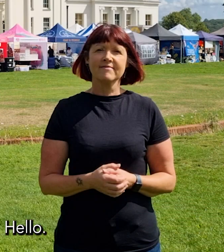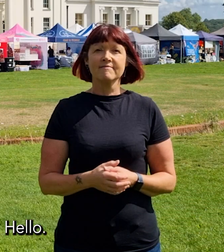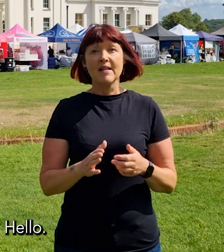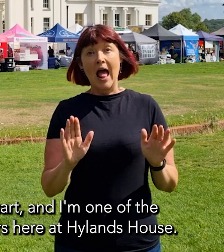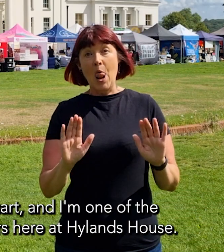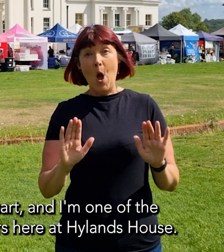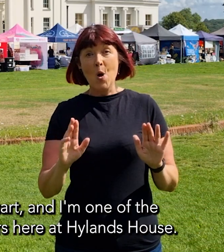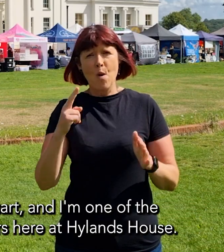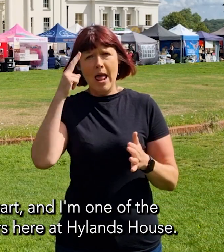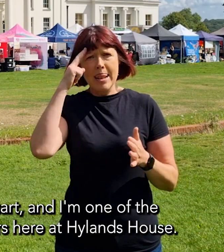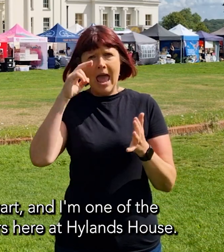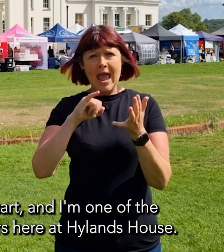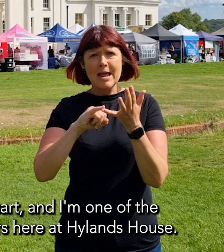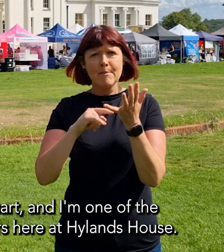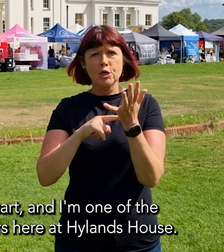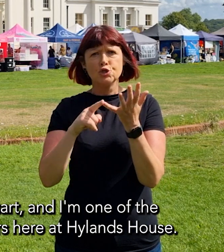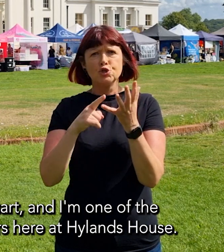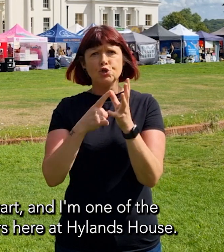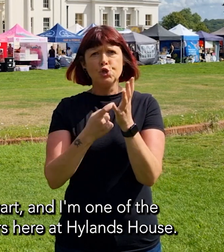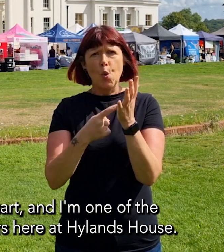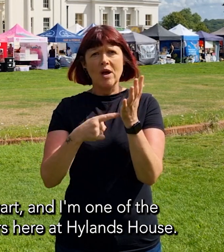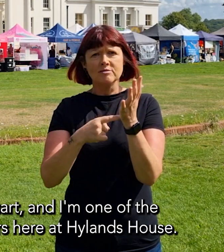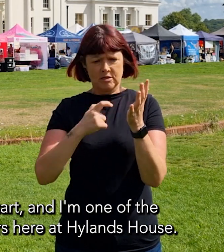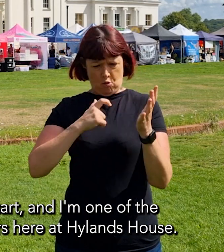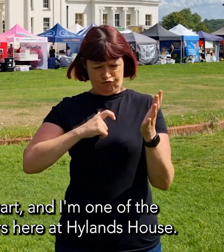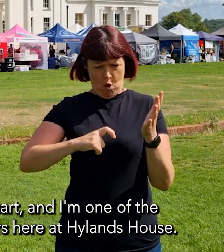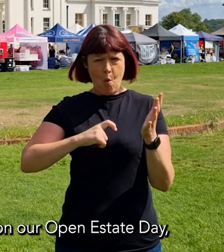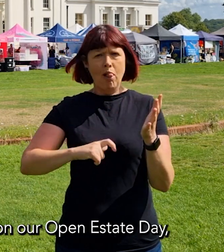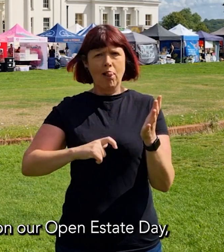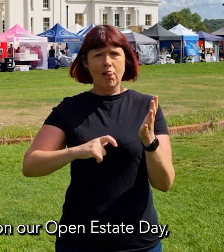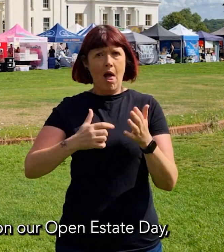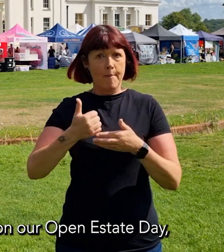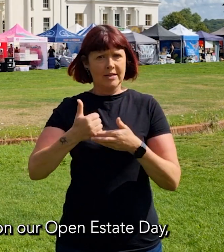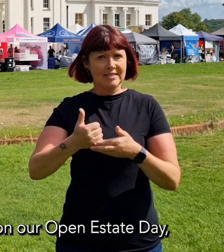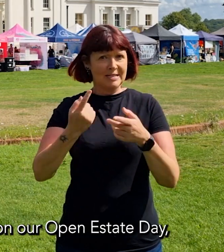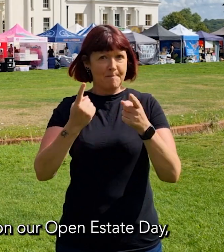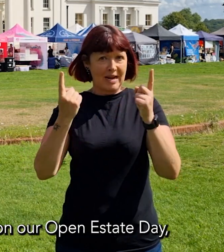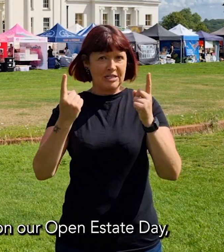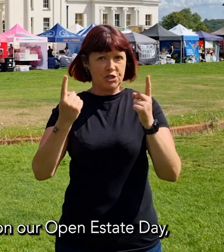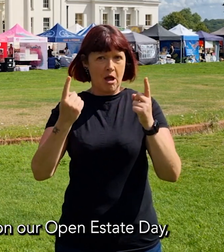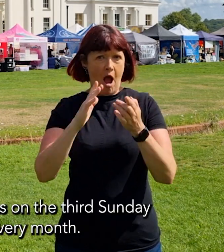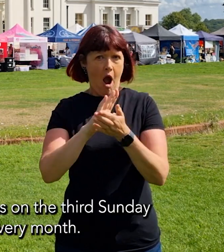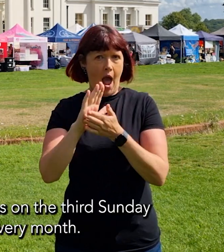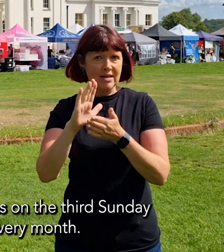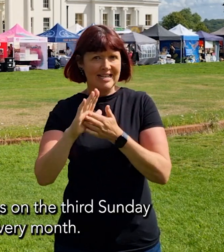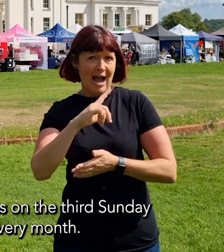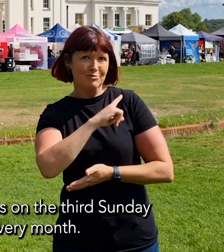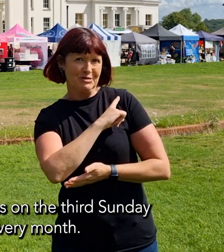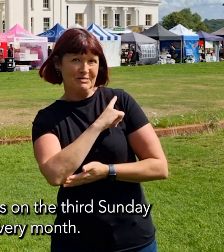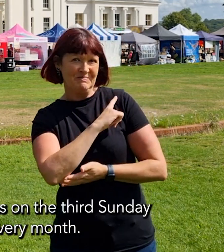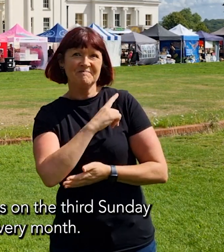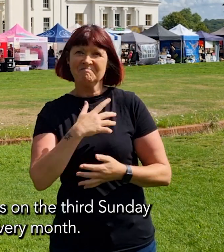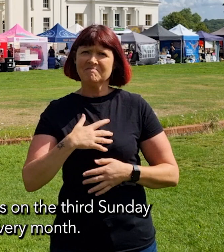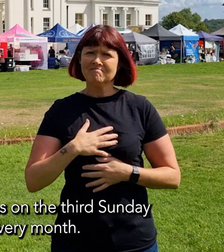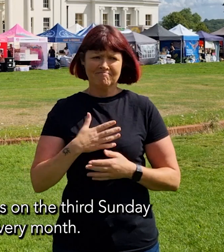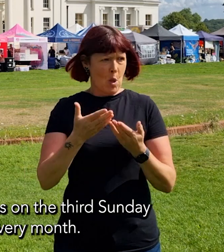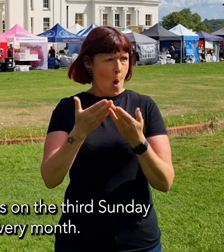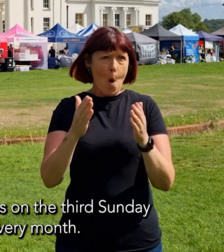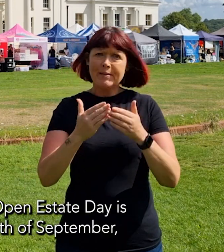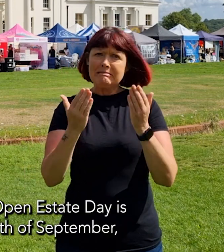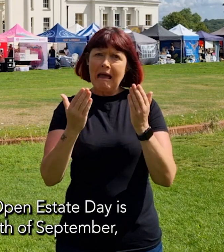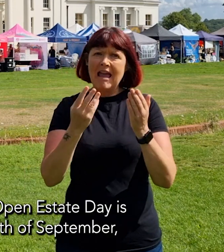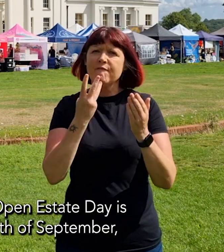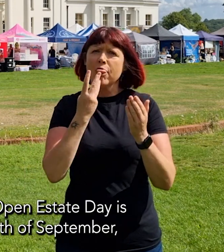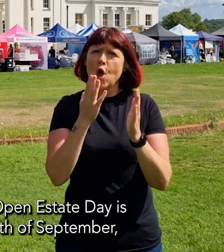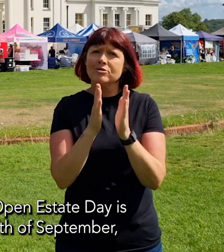Hello, my name is Stuart and I'm one of the assistant managers here at Highlands House and we're here on our Open Estate Day which happens on the third Sunday of every month.